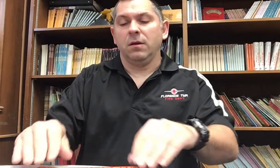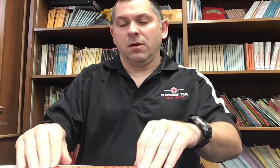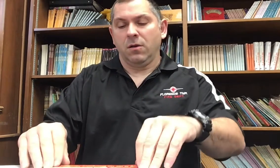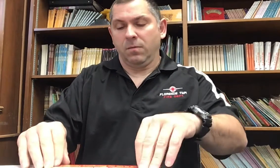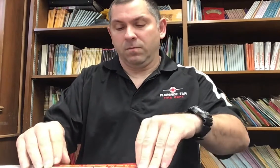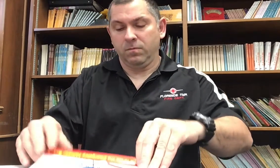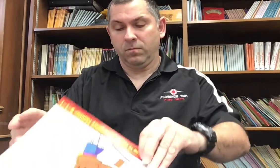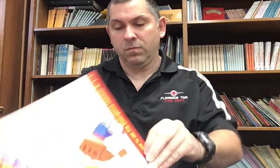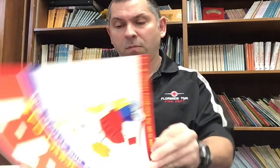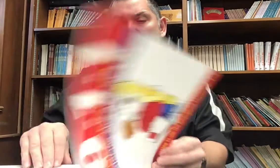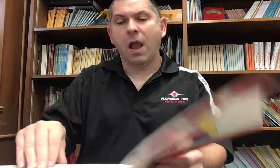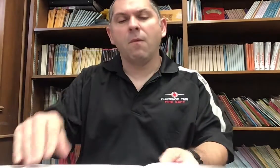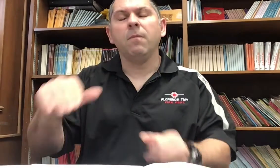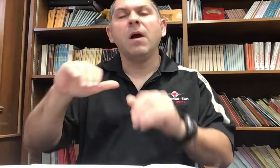911 available.